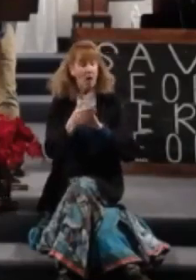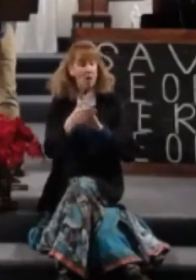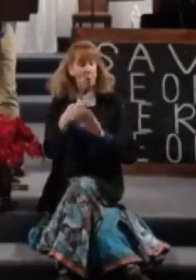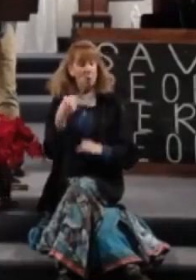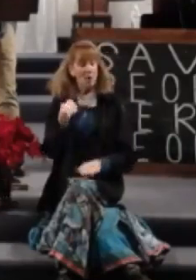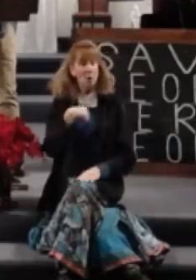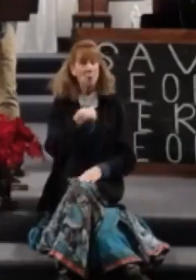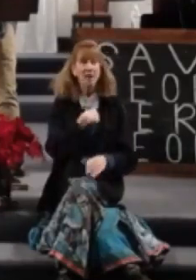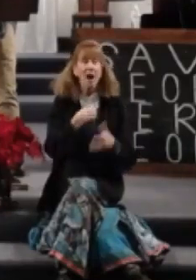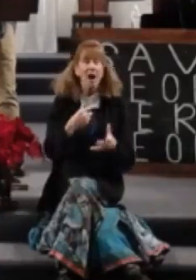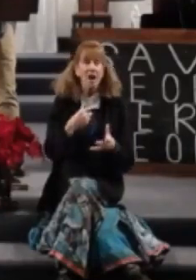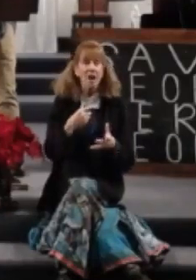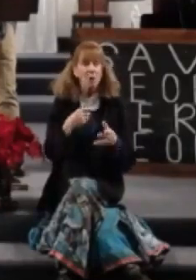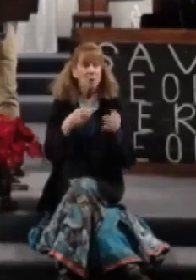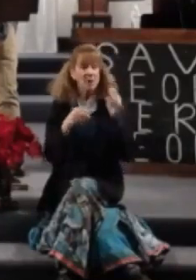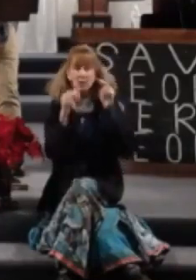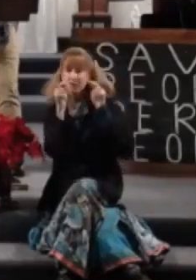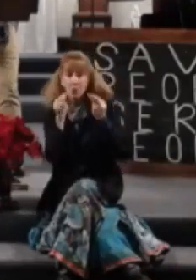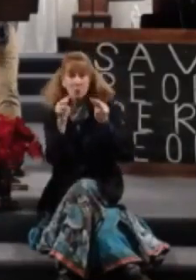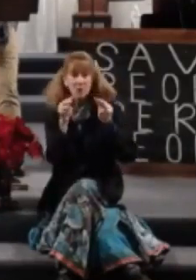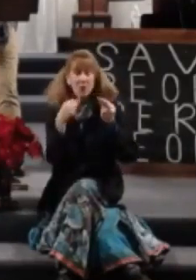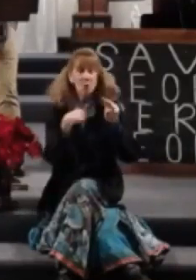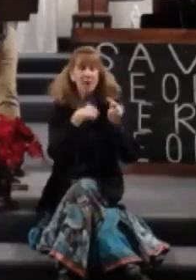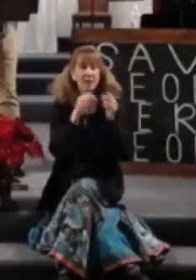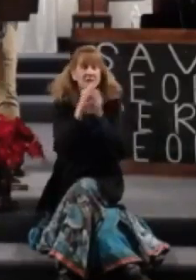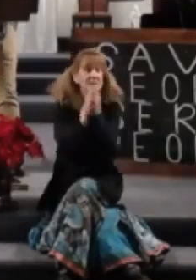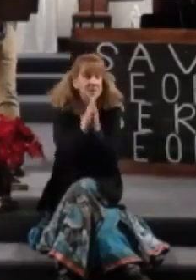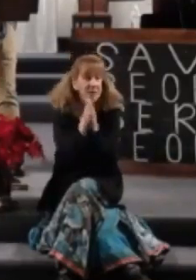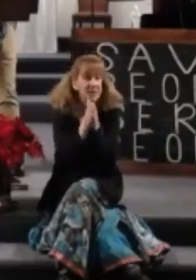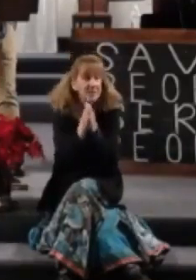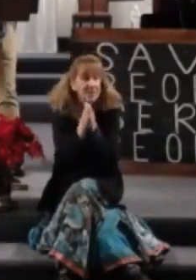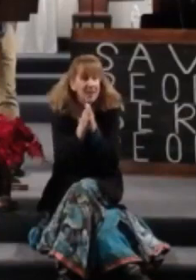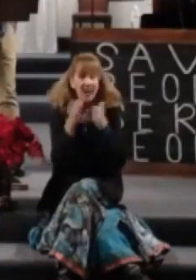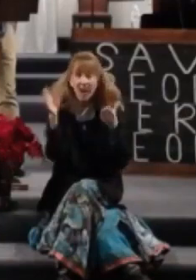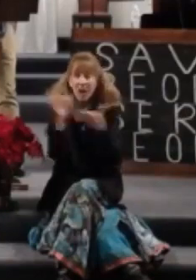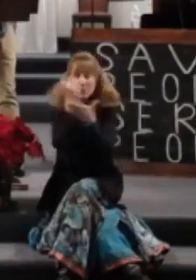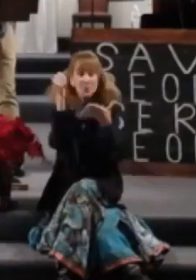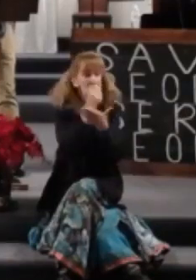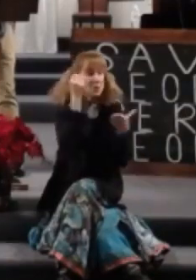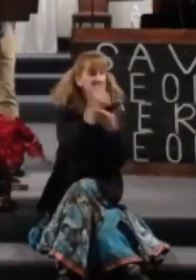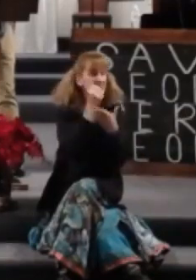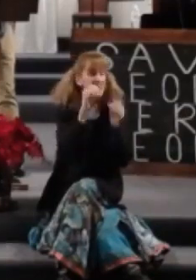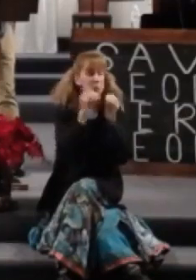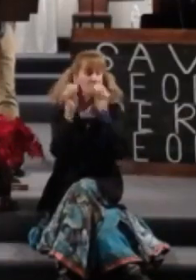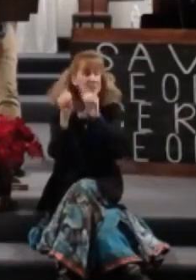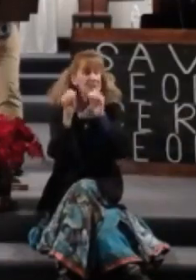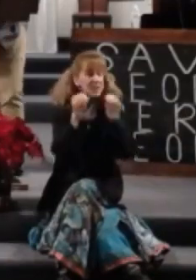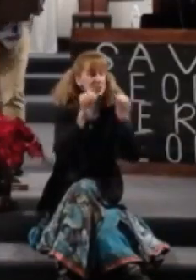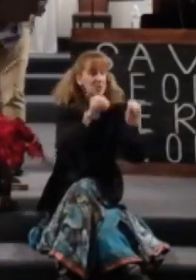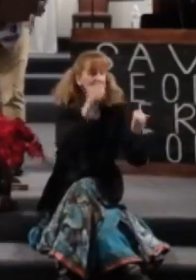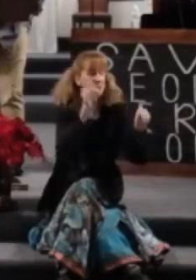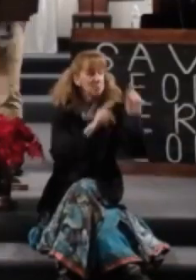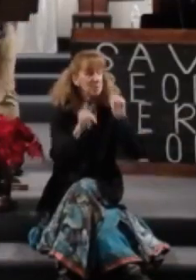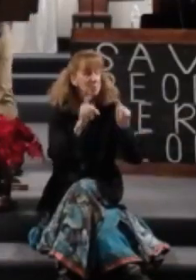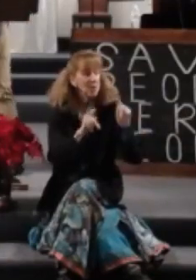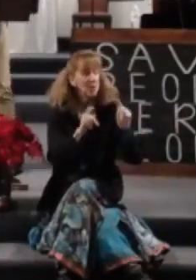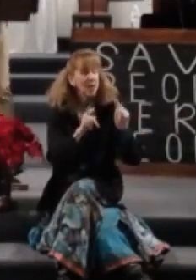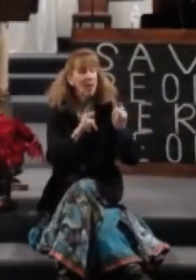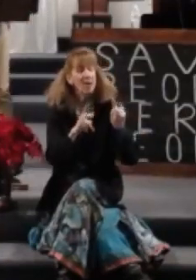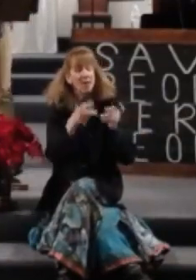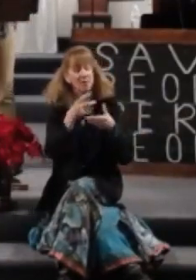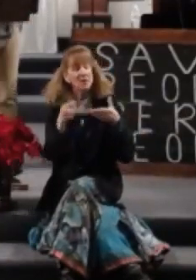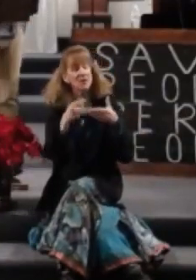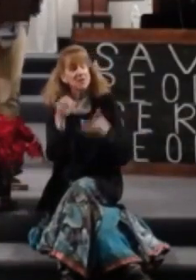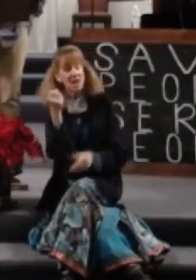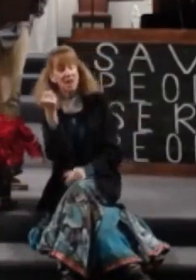seek, where we look for, where we anticipate opportunities to teach others. Let me read again verses 11